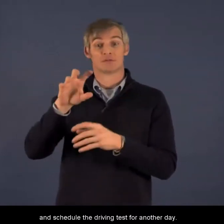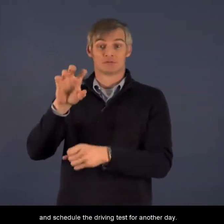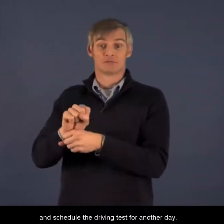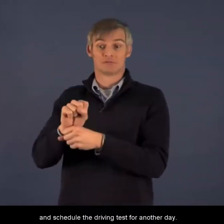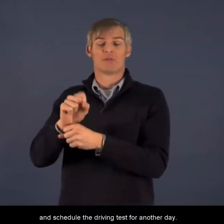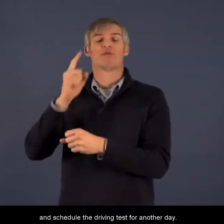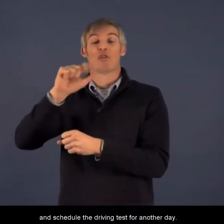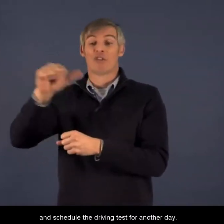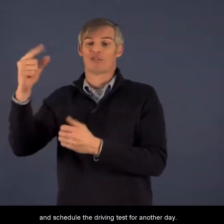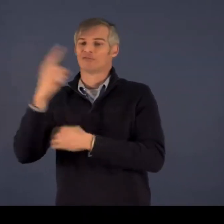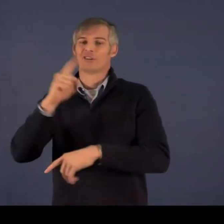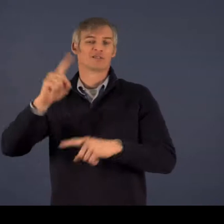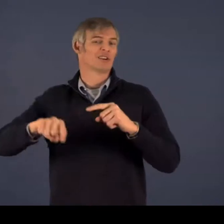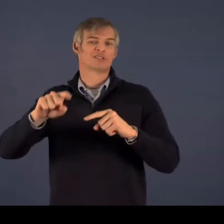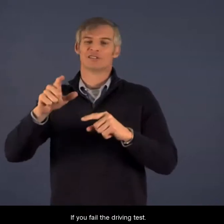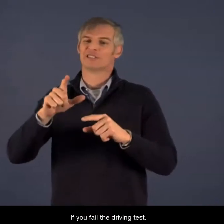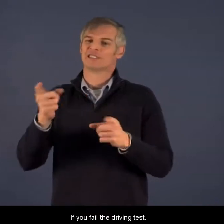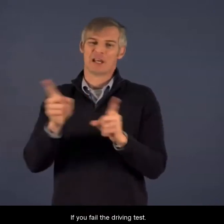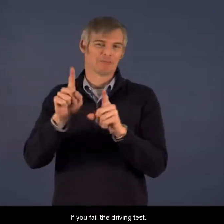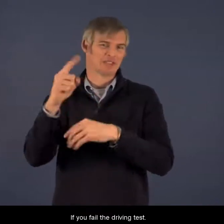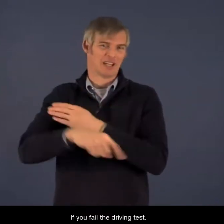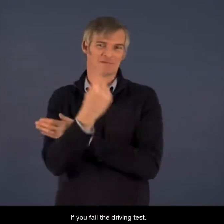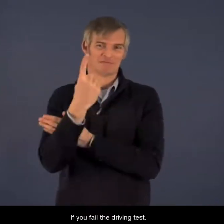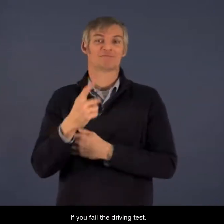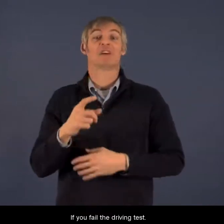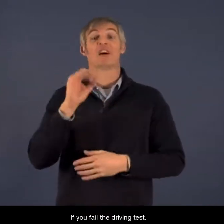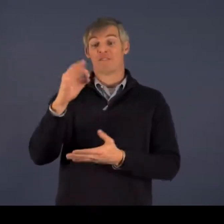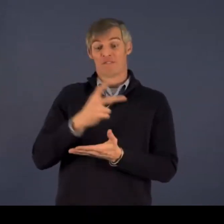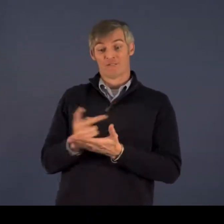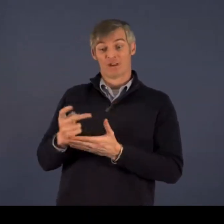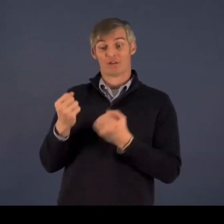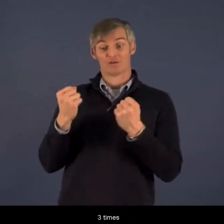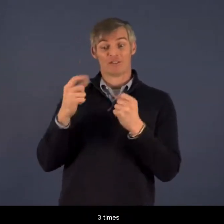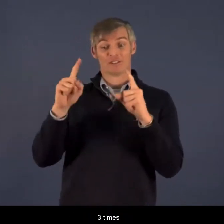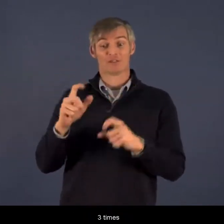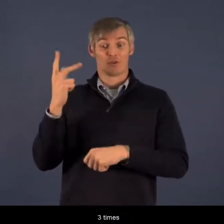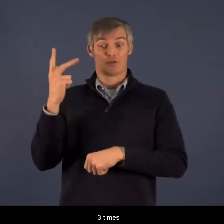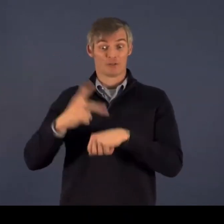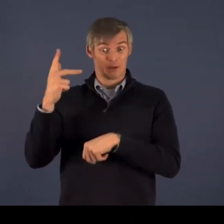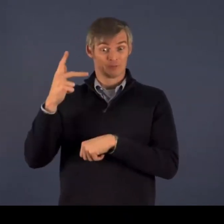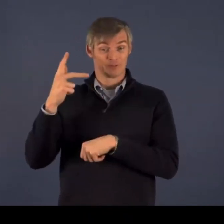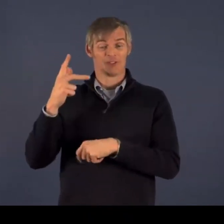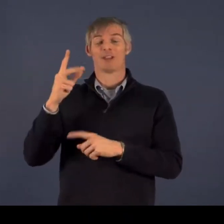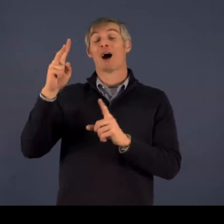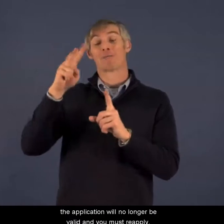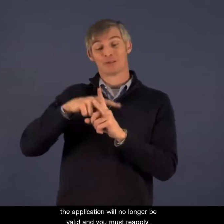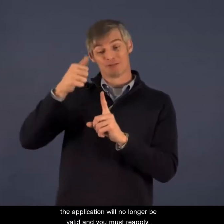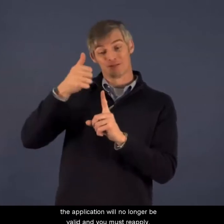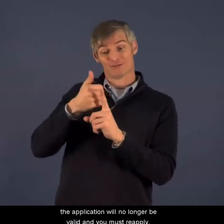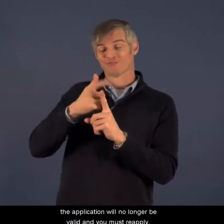test for another day. If you fail the driving tests 3 times, the application will no